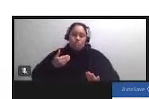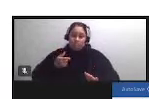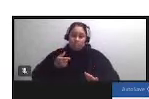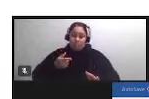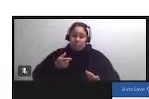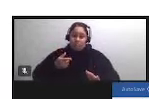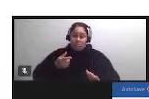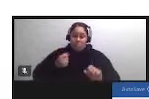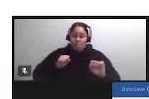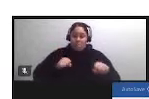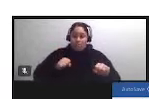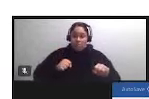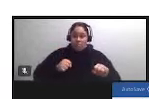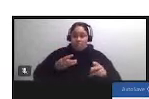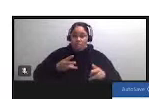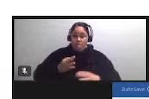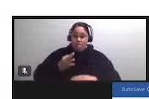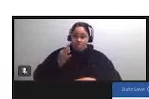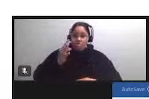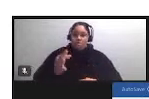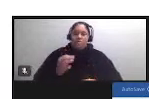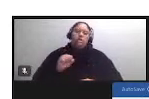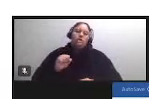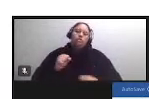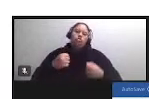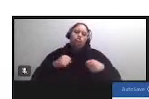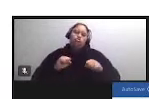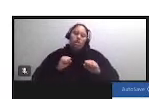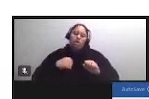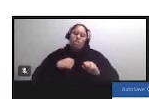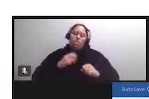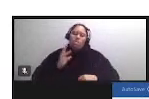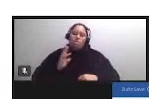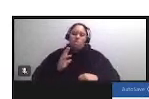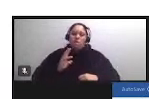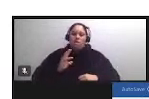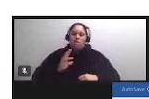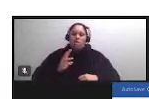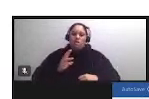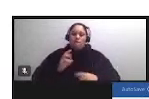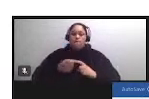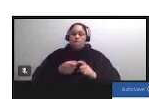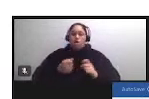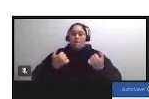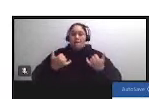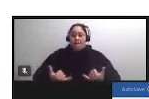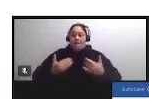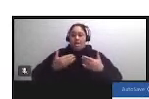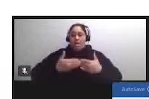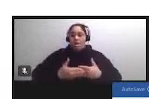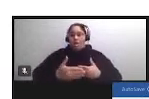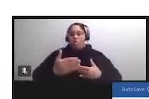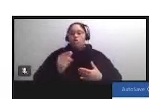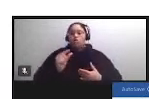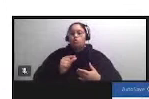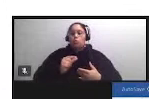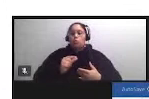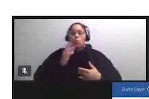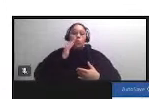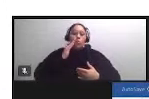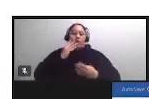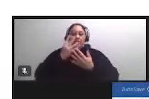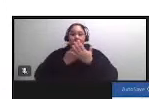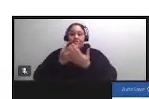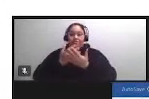be possible going forward? Yes, Chair. Yes, Chair. I will, Chair. From now onwards, Chair, as soon as the vetting is